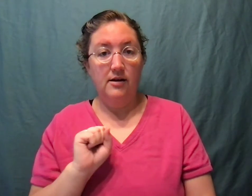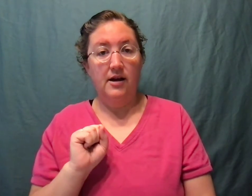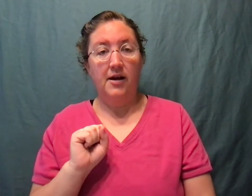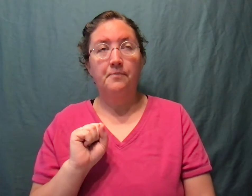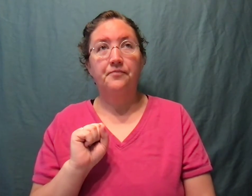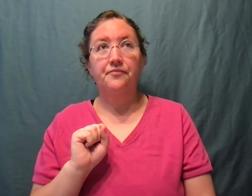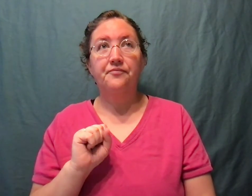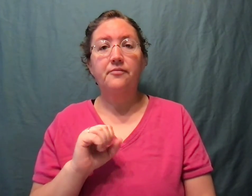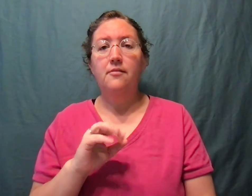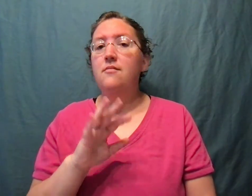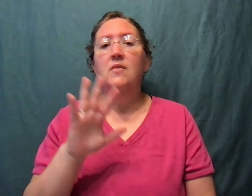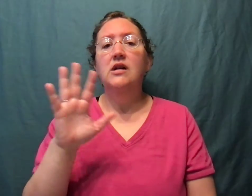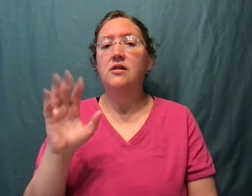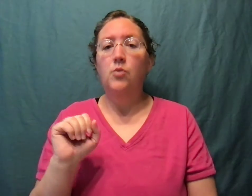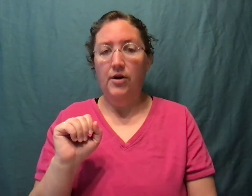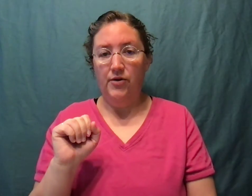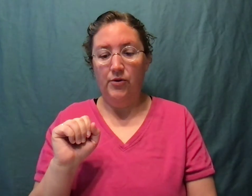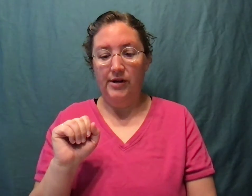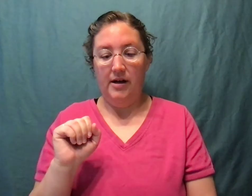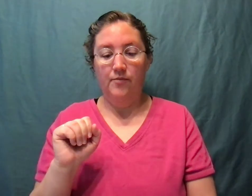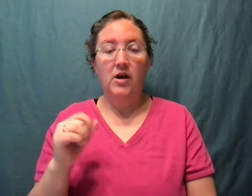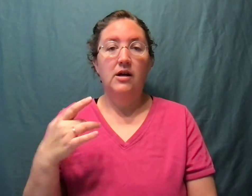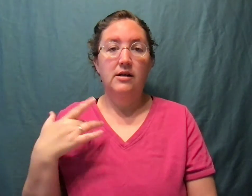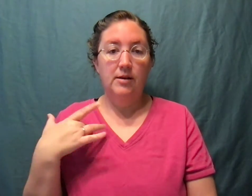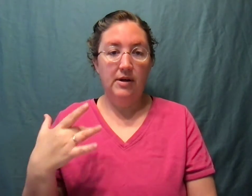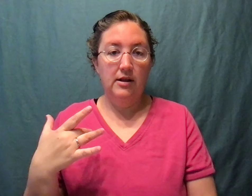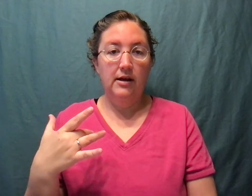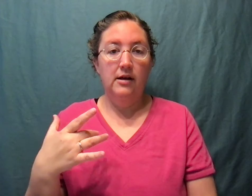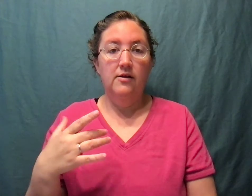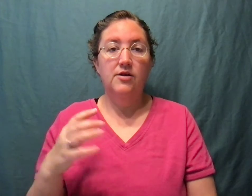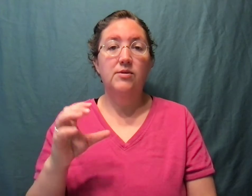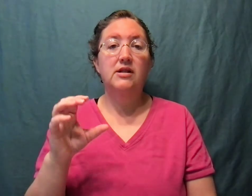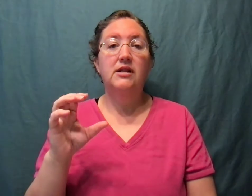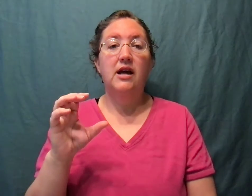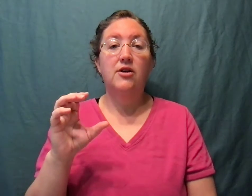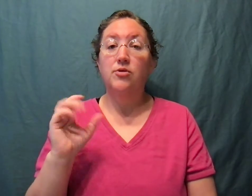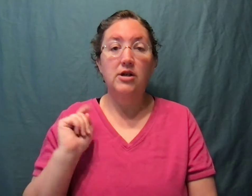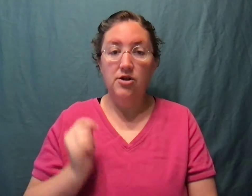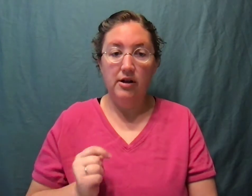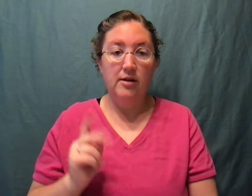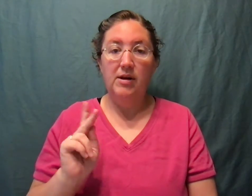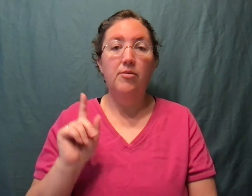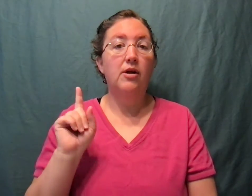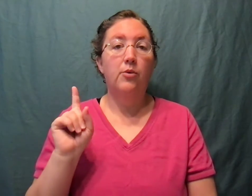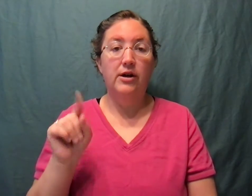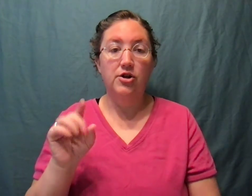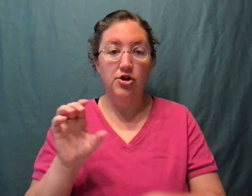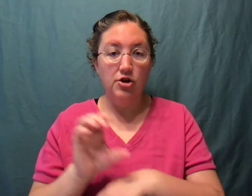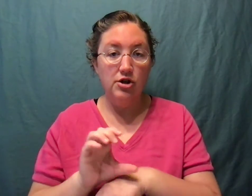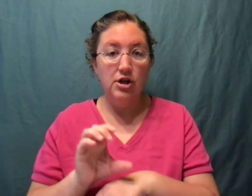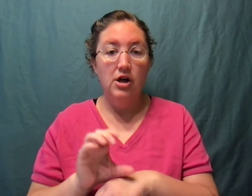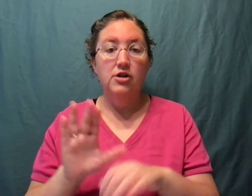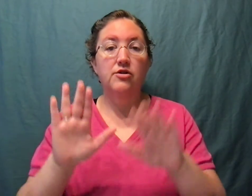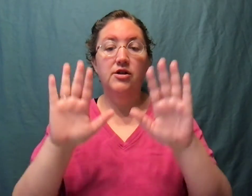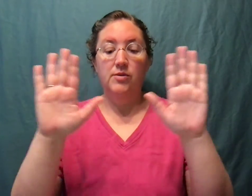Sunday is the wonderful day. Typically, this was the day traditionally that people went to church, so this was